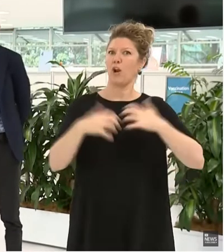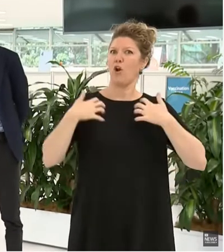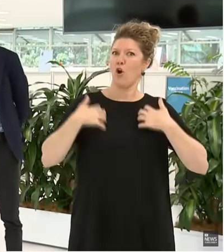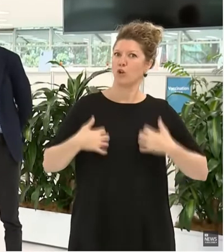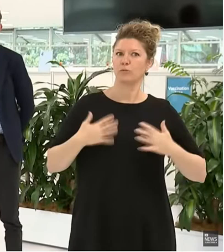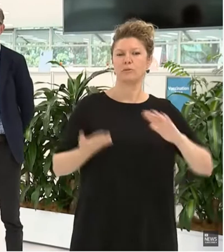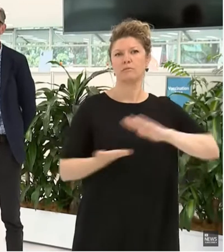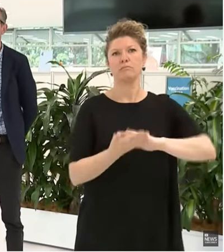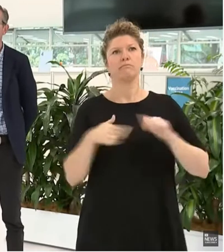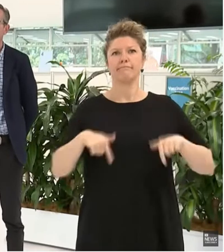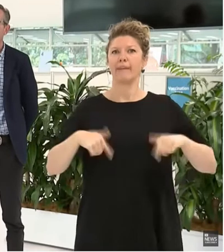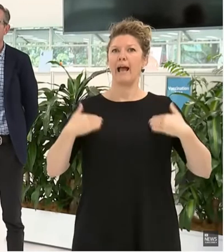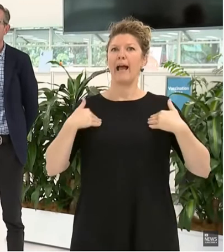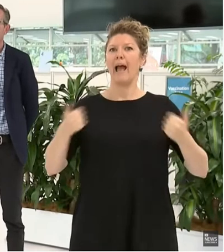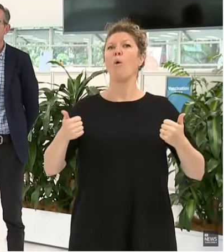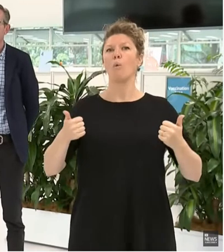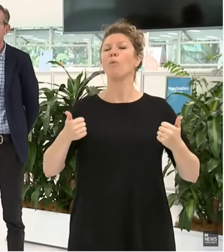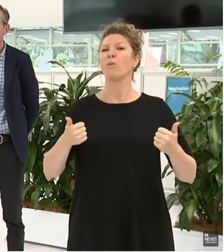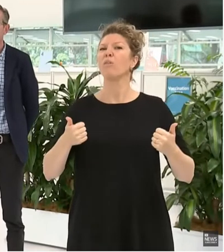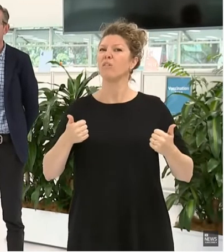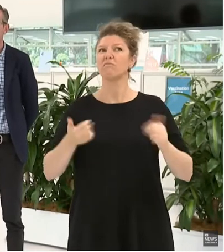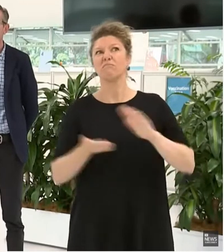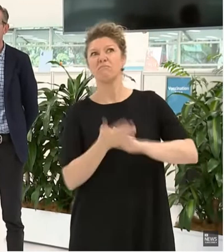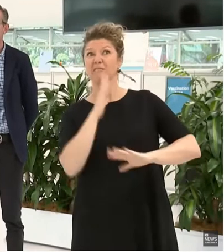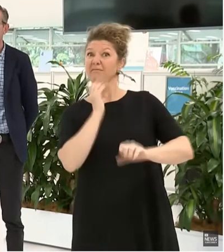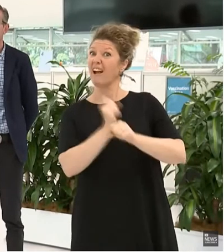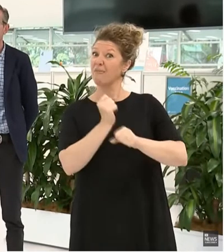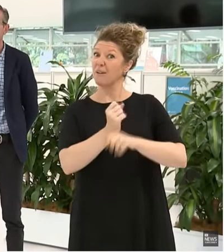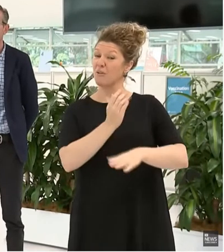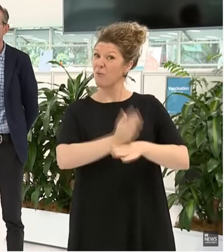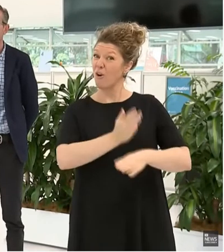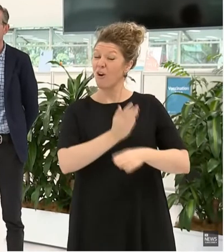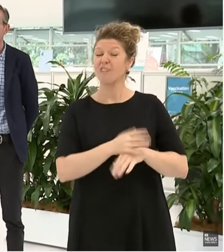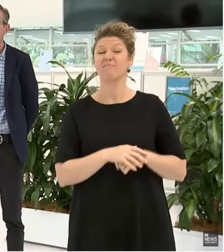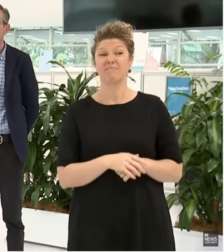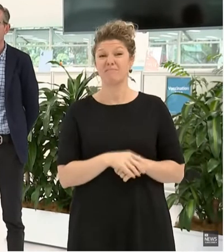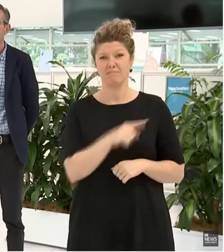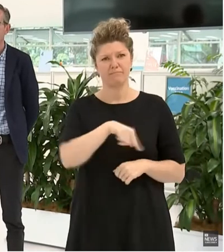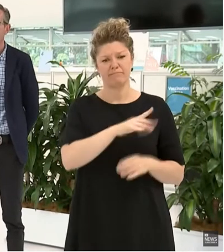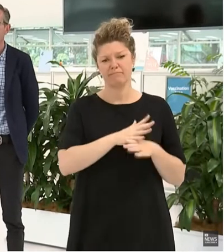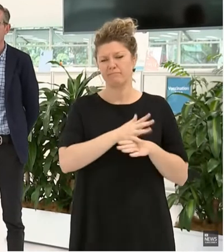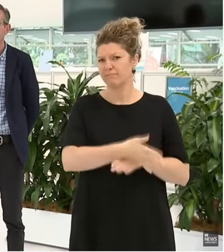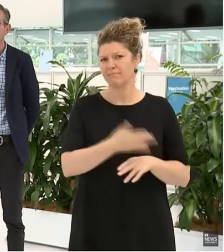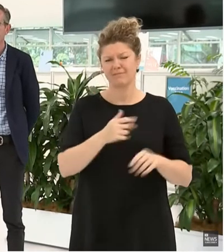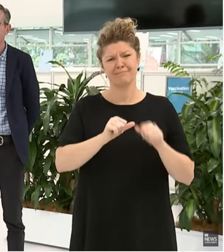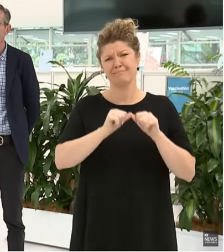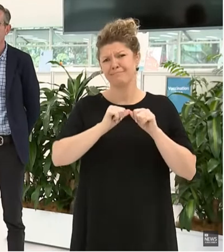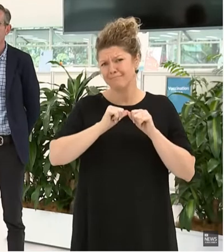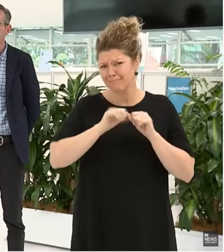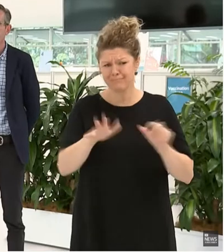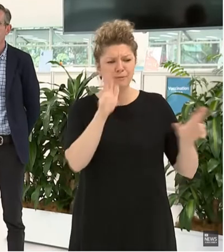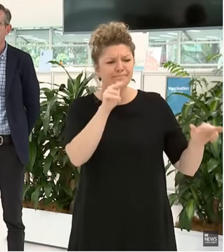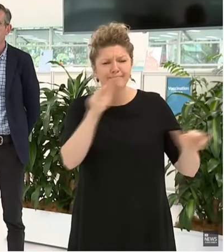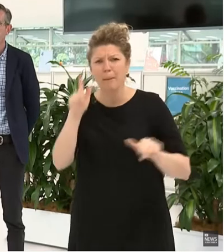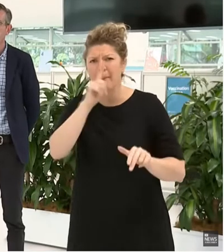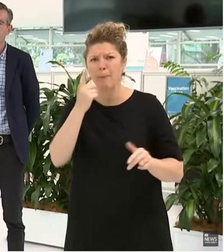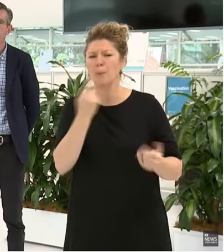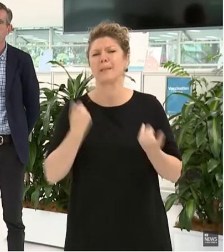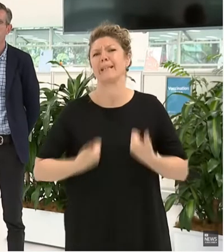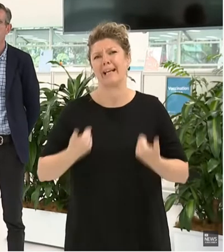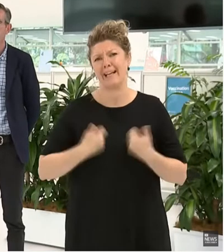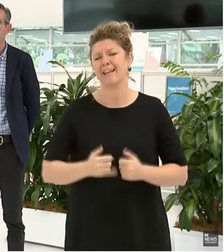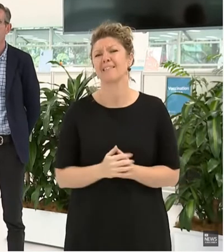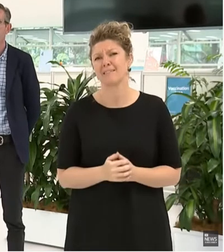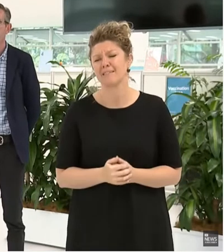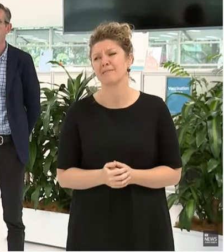our entire health system here in New South Wales to ensure that all of us have the best care possible, world-class care. Can I say, though, each and every